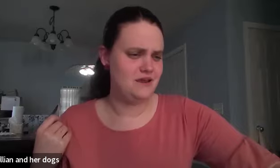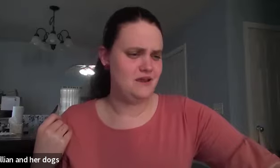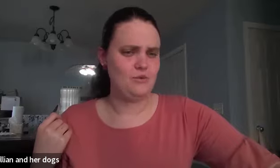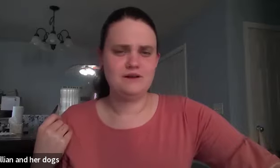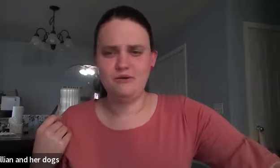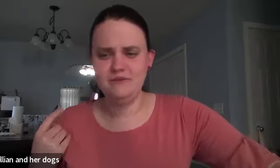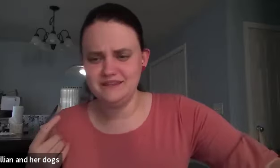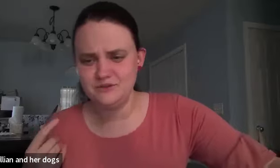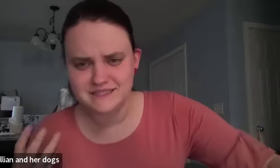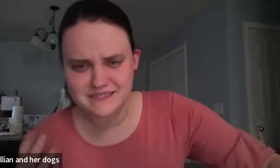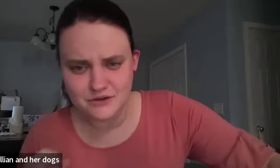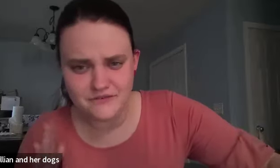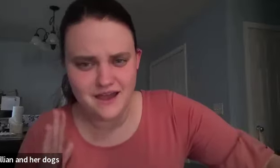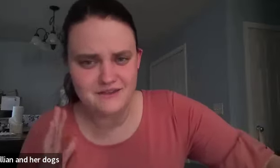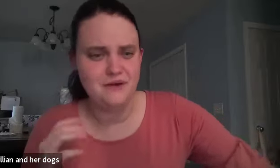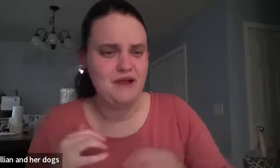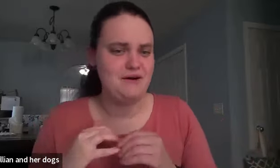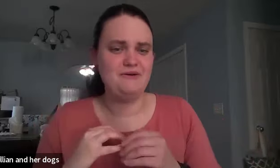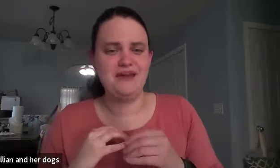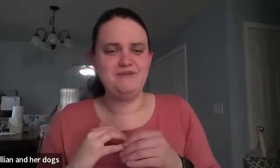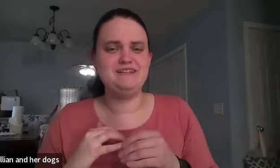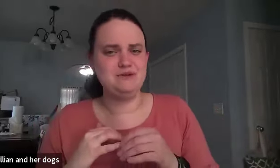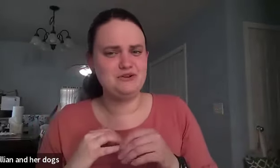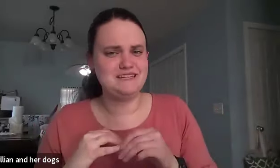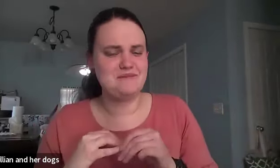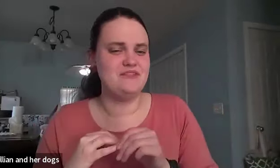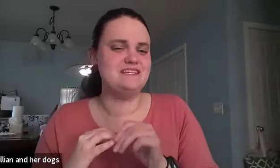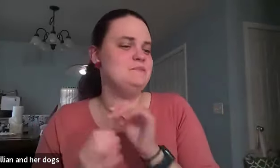going, it's only 6:05. Wow, okay, we did real good time on this.